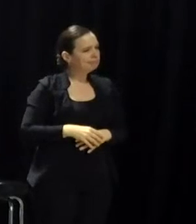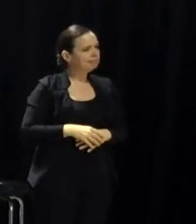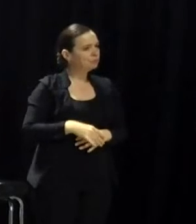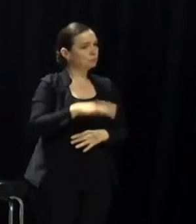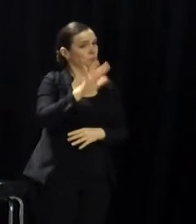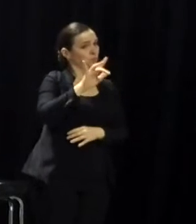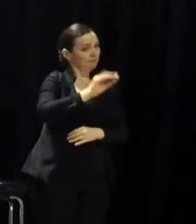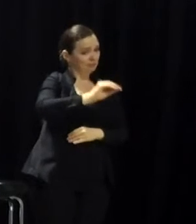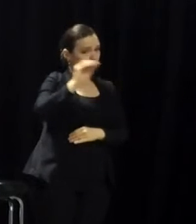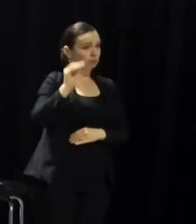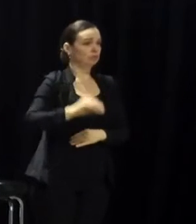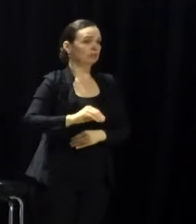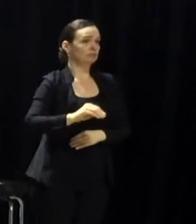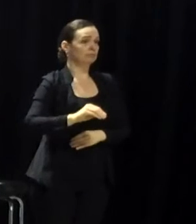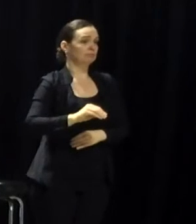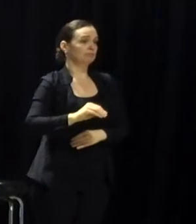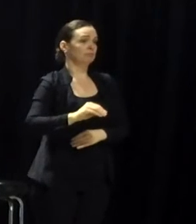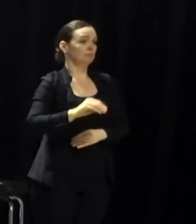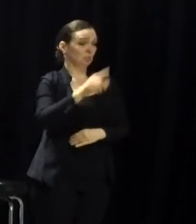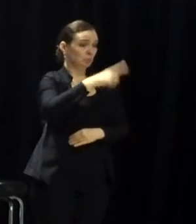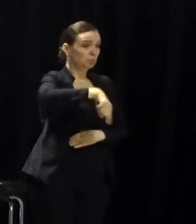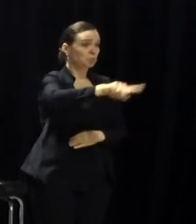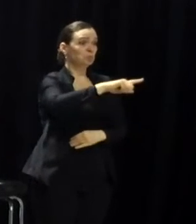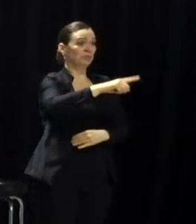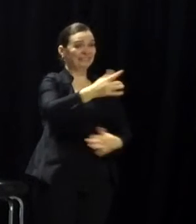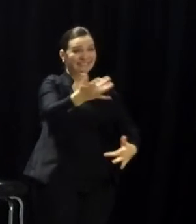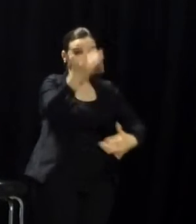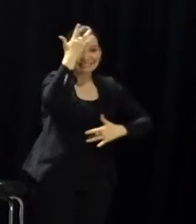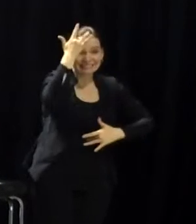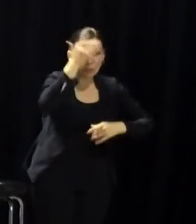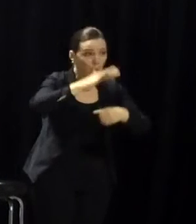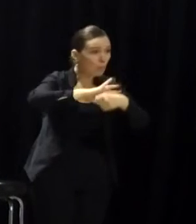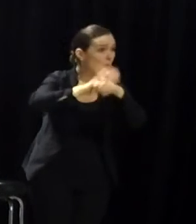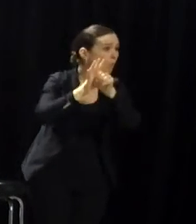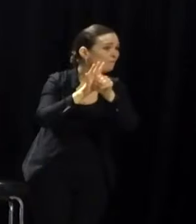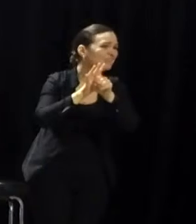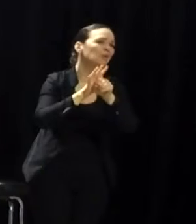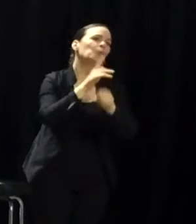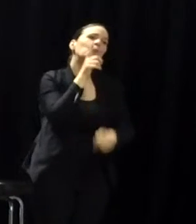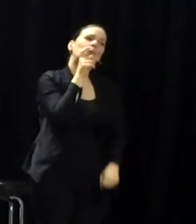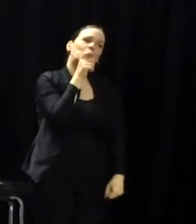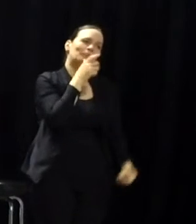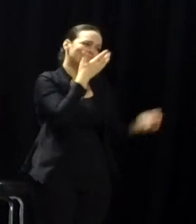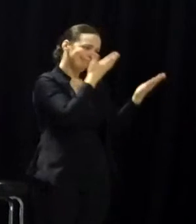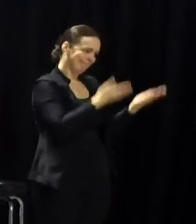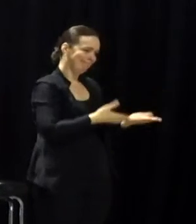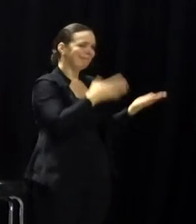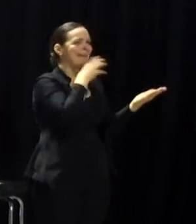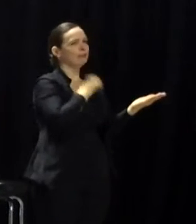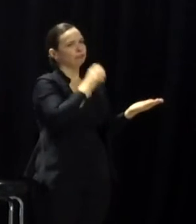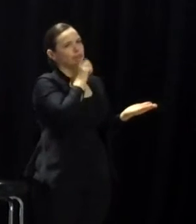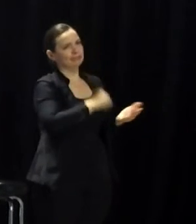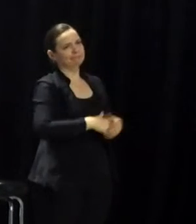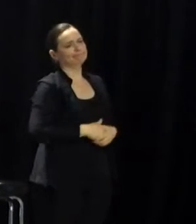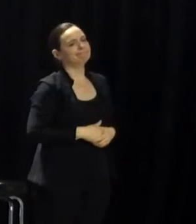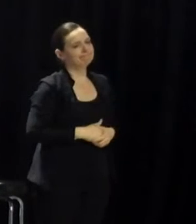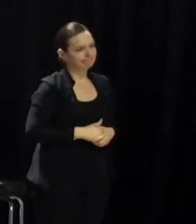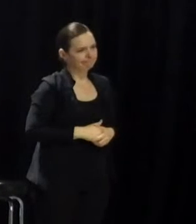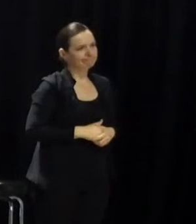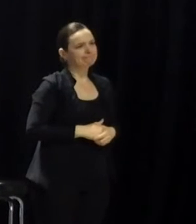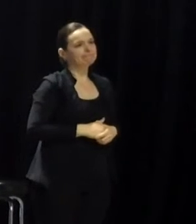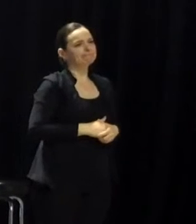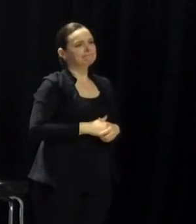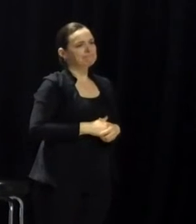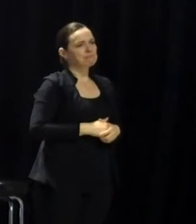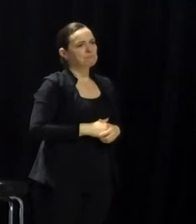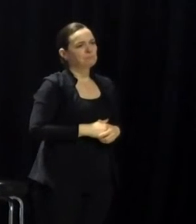pipeline, 25% of our hospital numbers today are nursing home residents and senior facility residents.